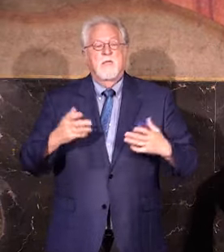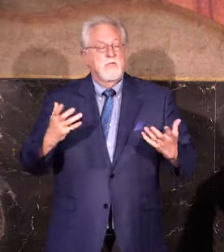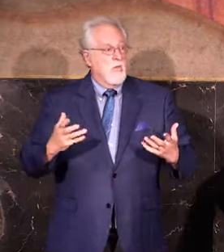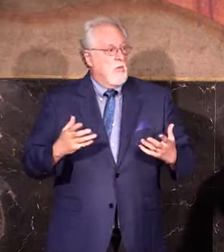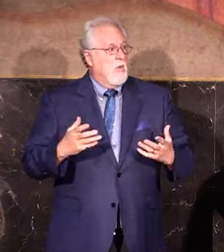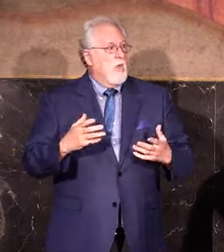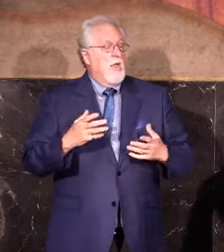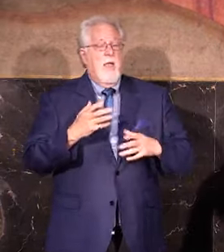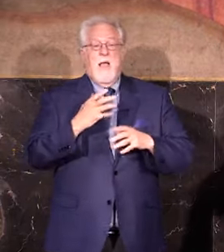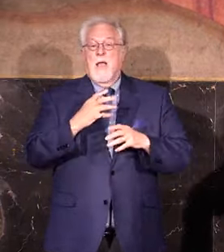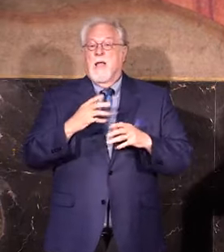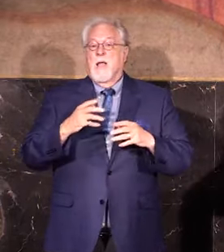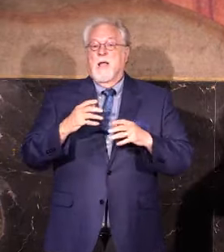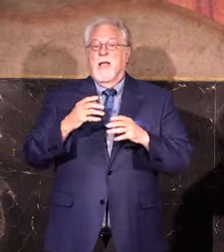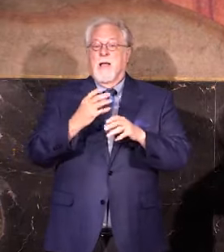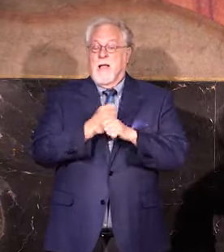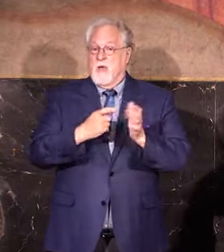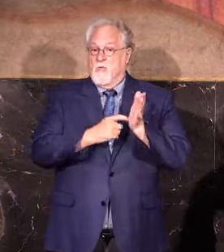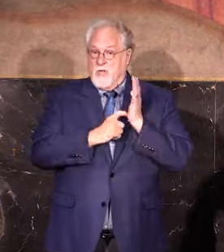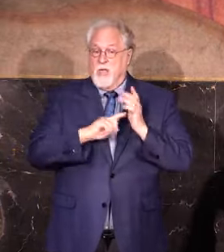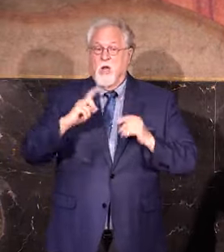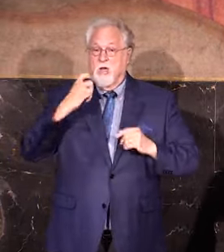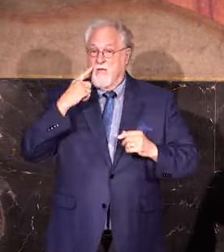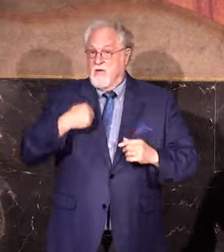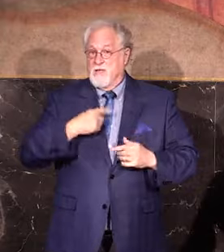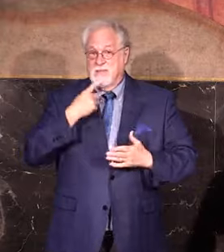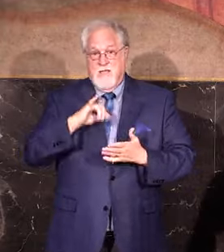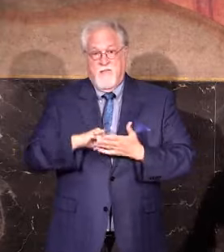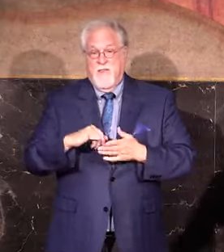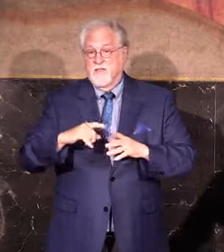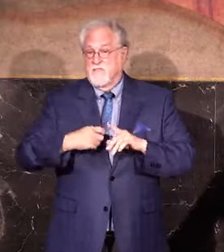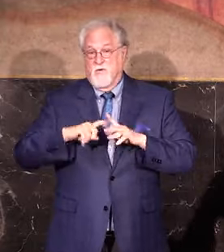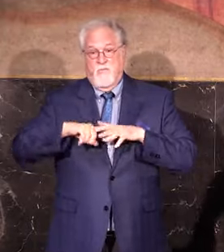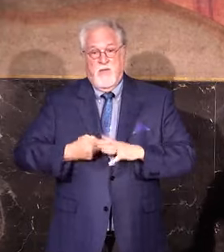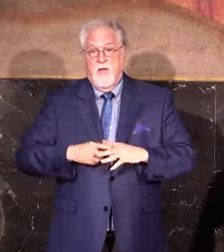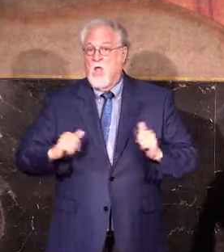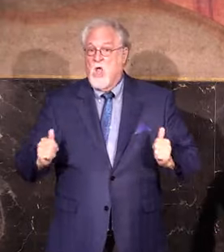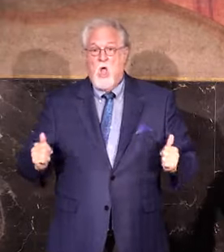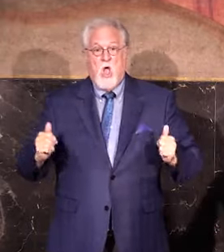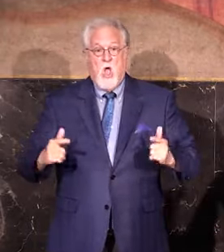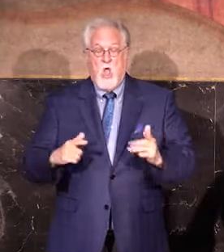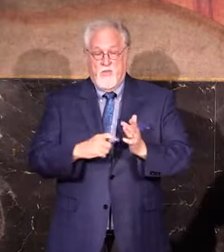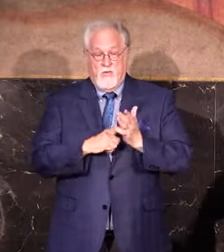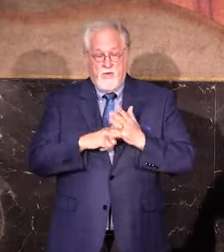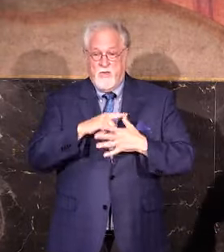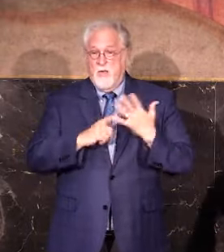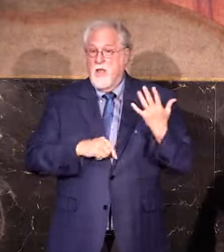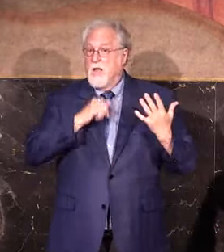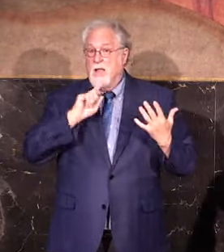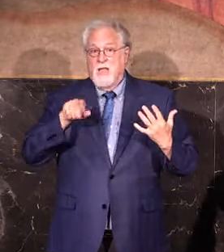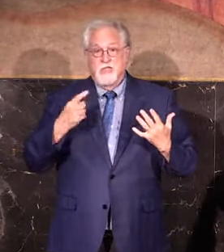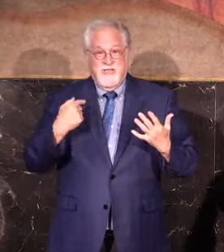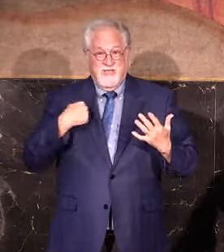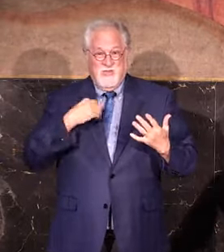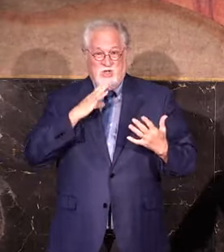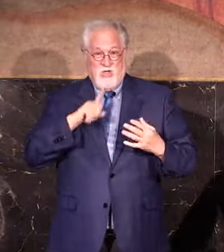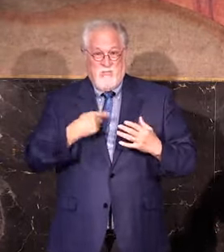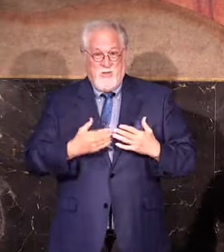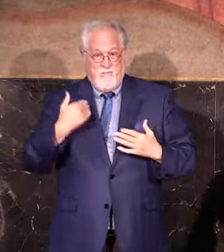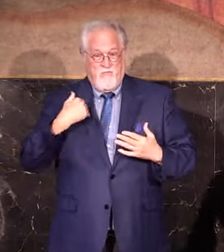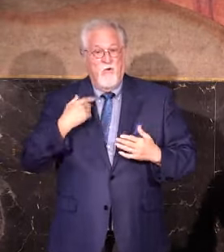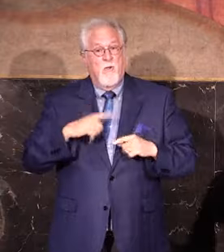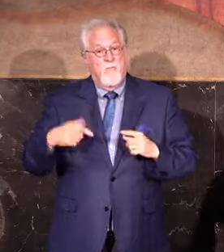when it comes to getting criteria, and I think the governor and I have said this from the beginning, all of those criteria, and it's not just the ones we've talked about previously, but